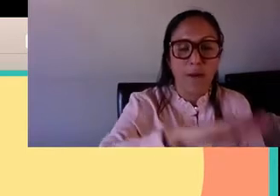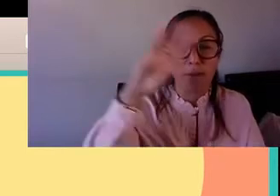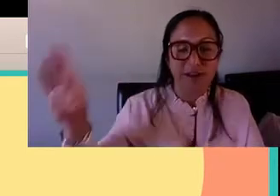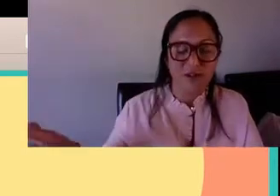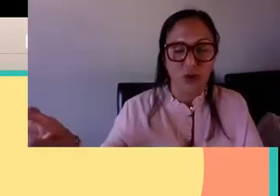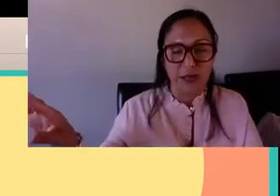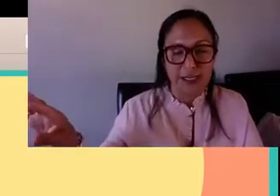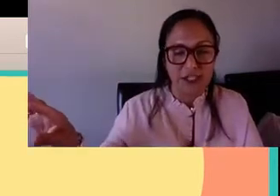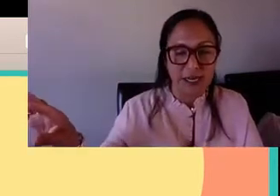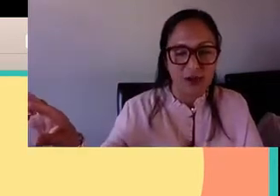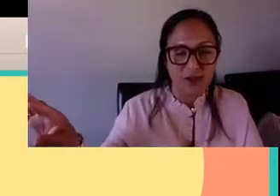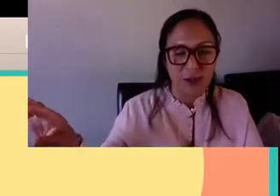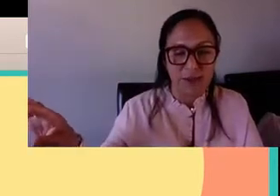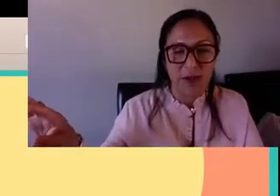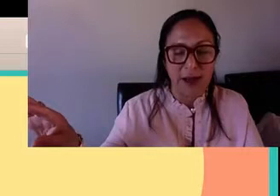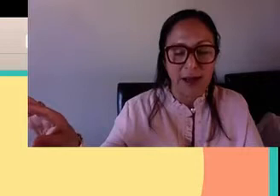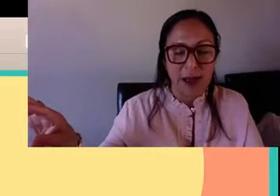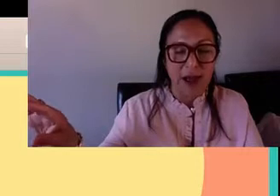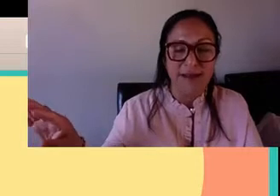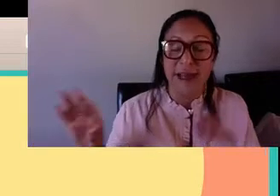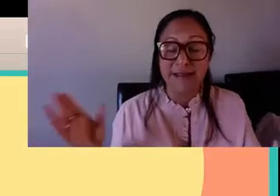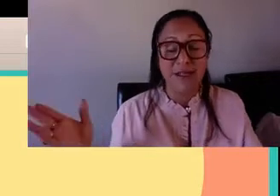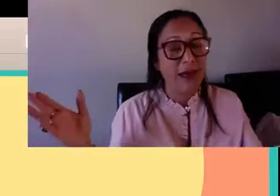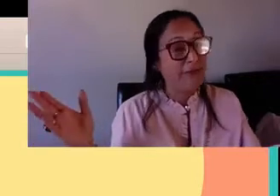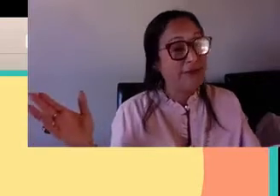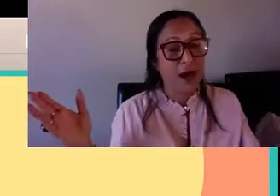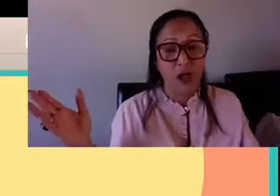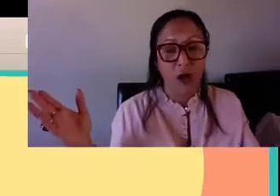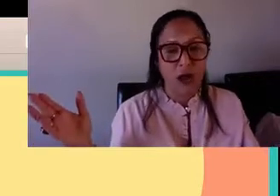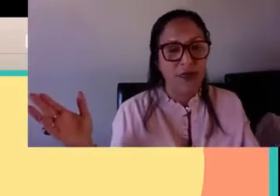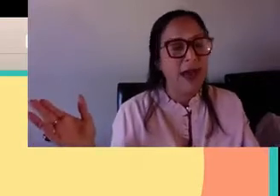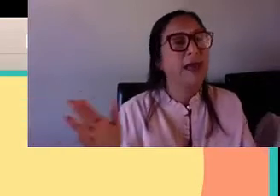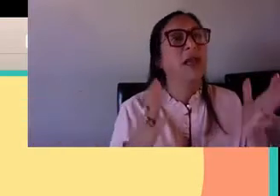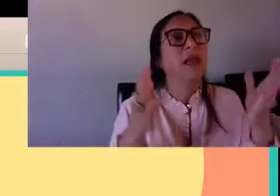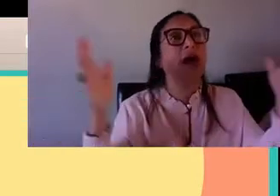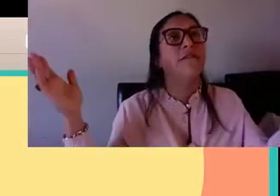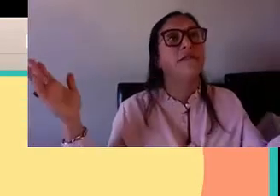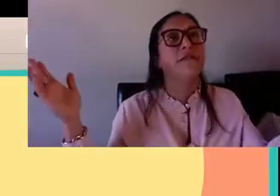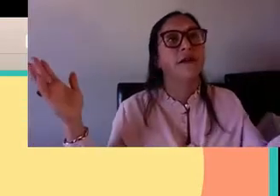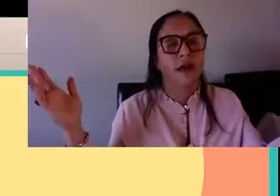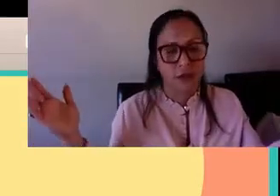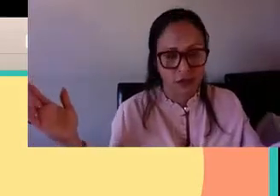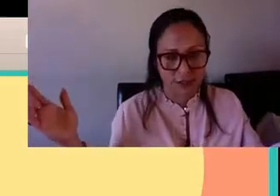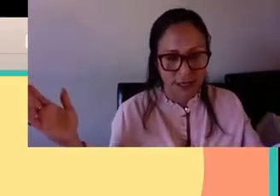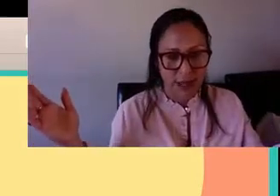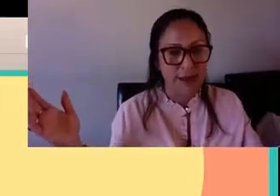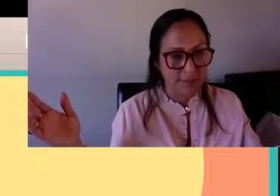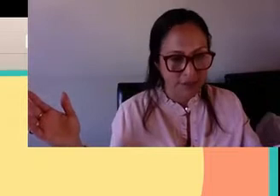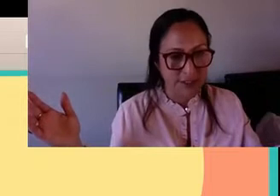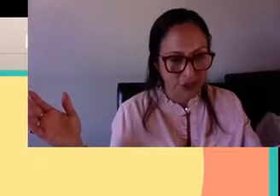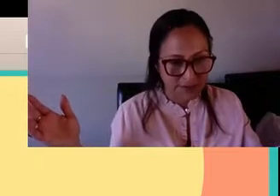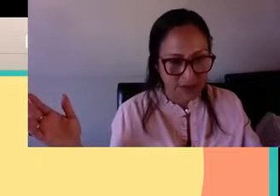for preschool age kiddos would be great, unless you have a toddler that loves colors